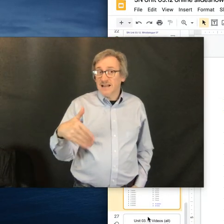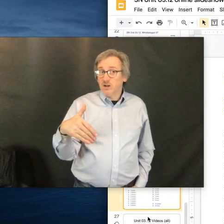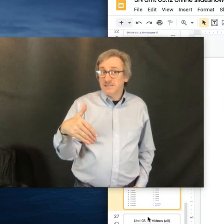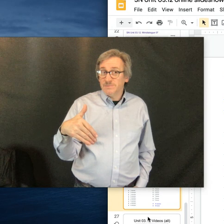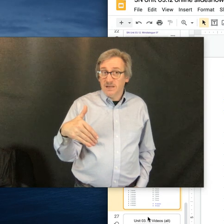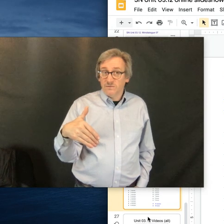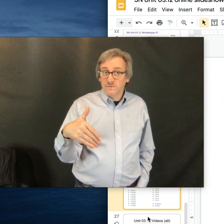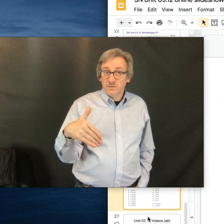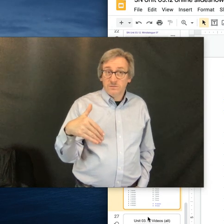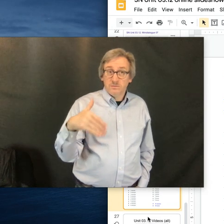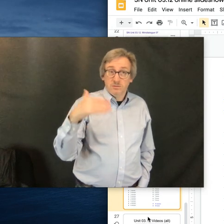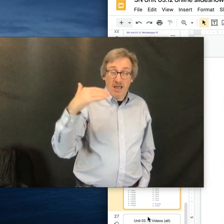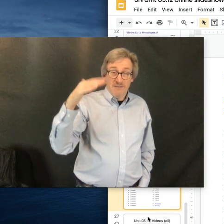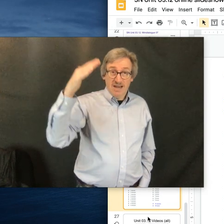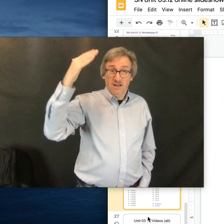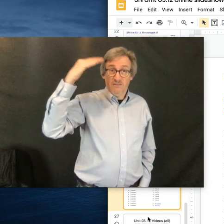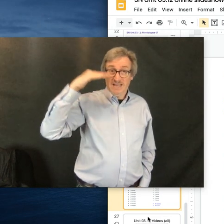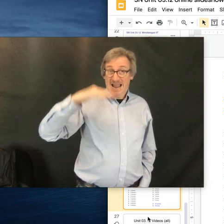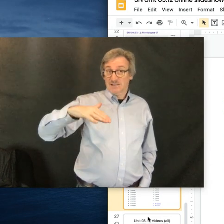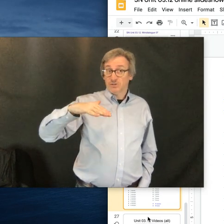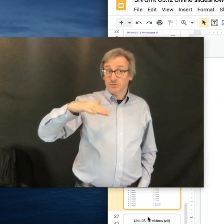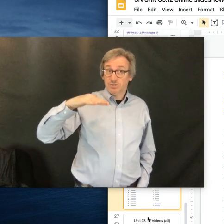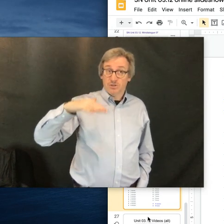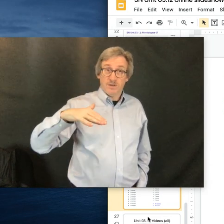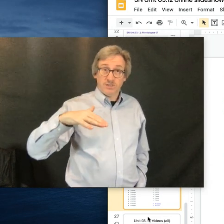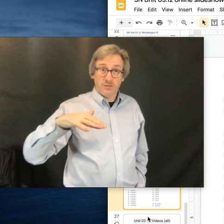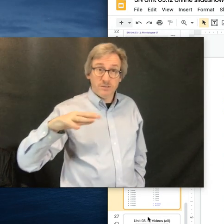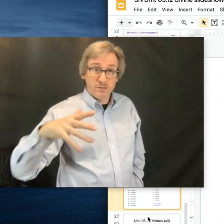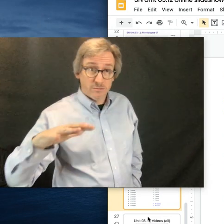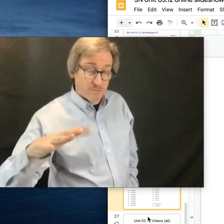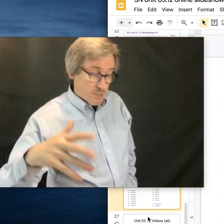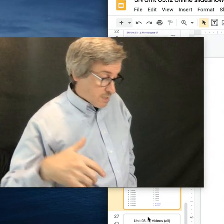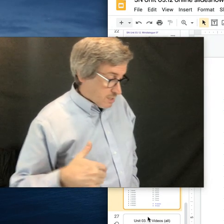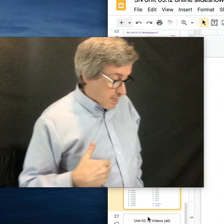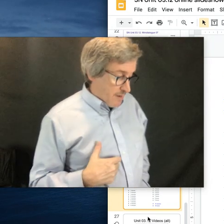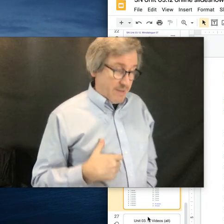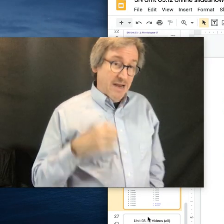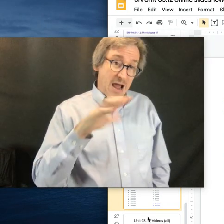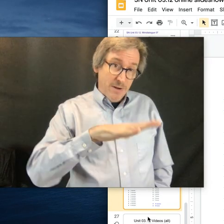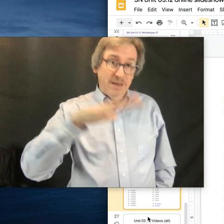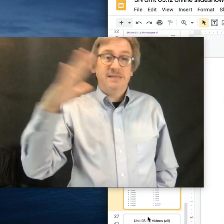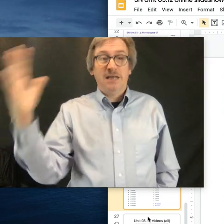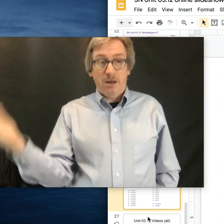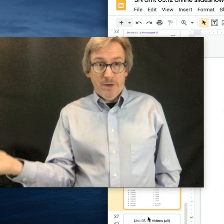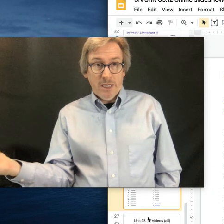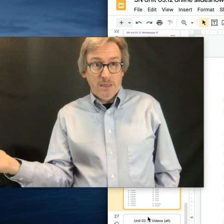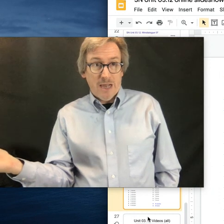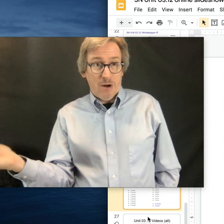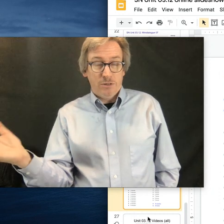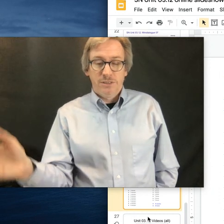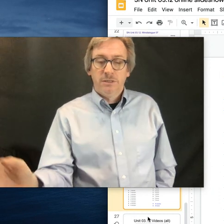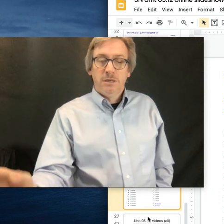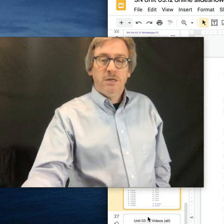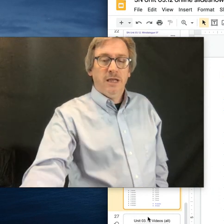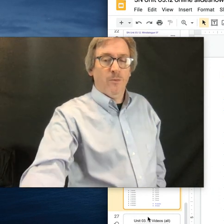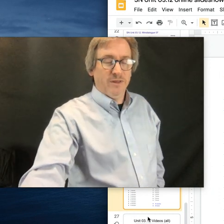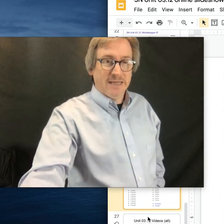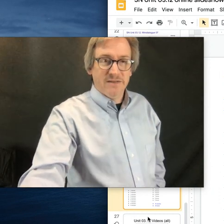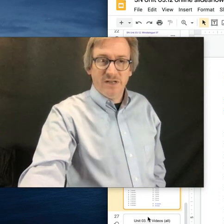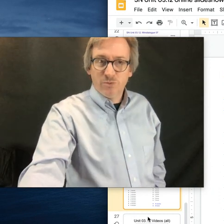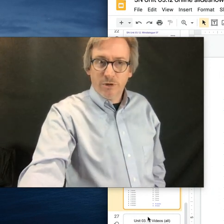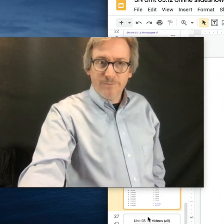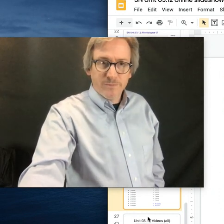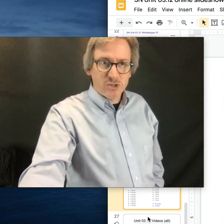the dialogues themselves and then the answers to the questions in how many minutes, how many hours, and